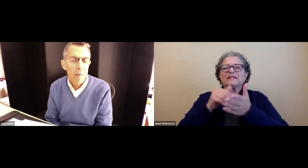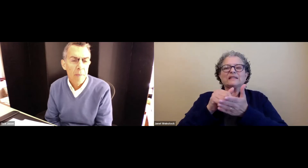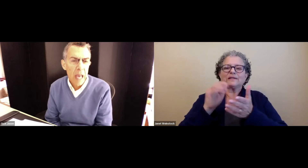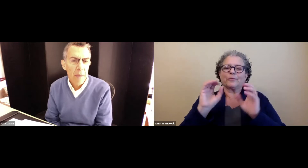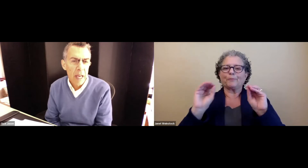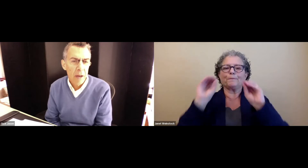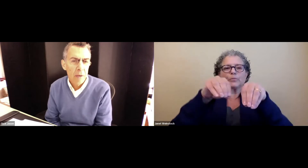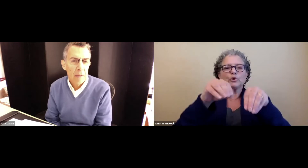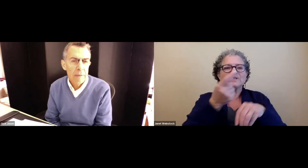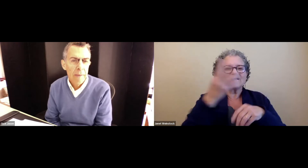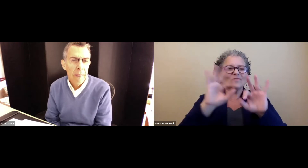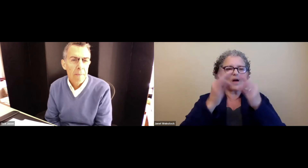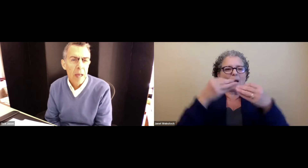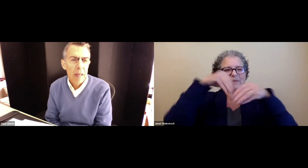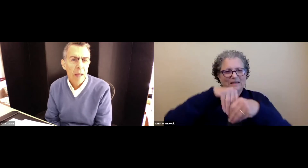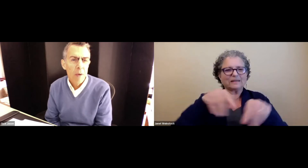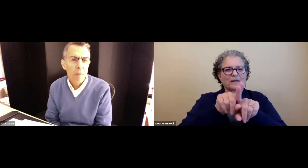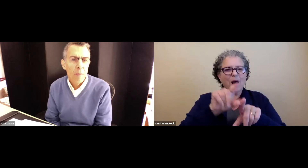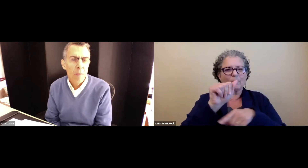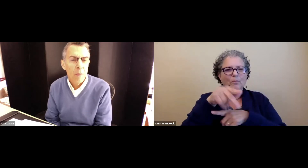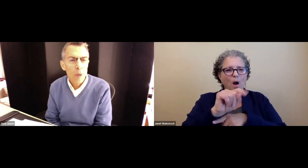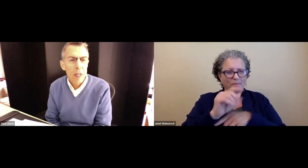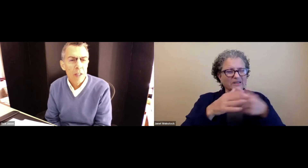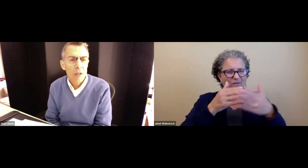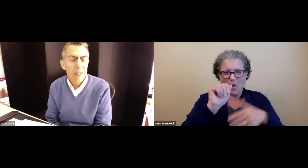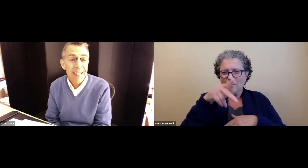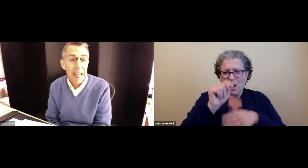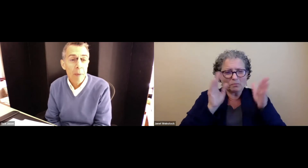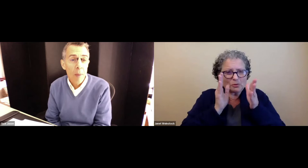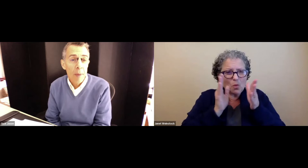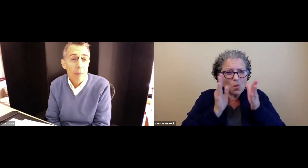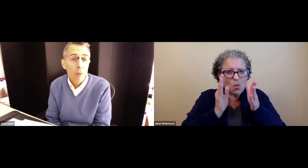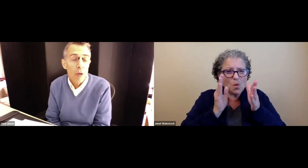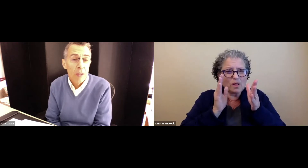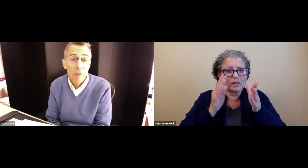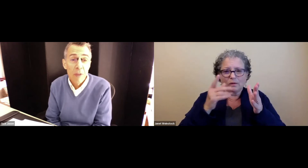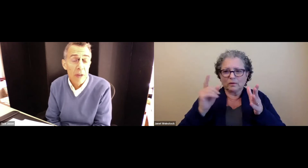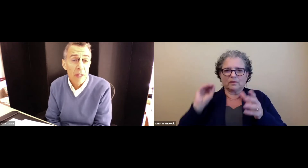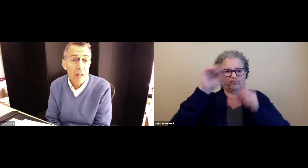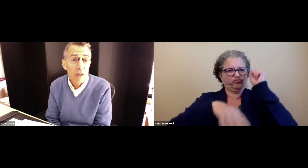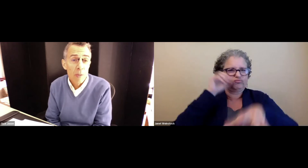became a ghetto, and they were put into the same apartment. People were put into a very small